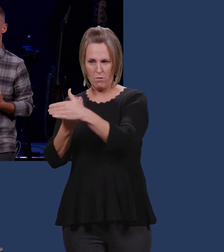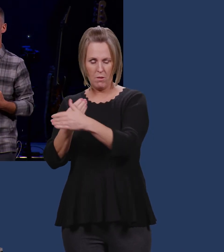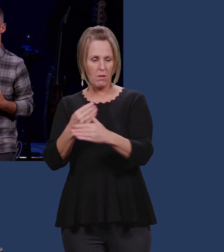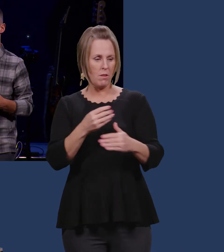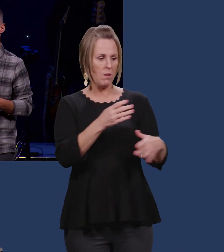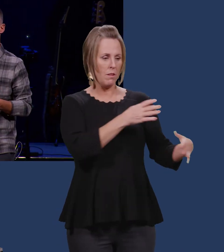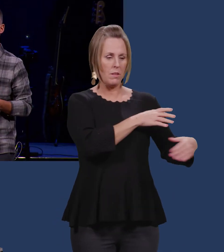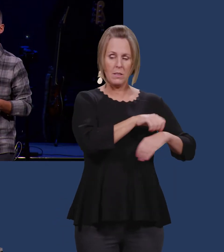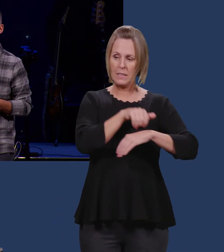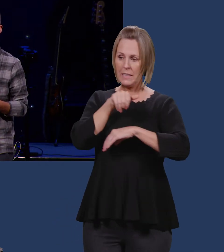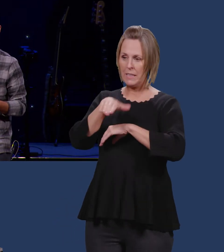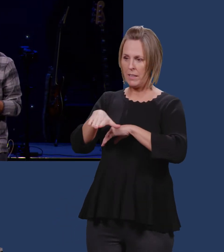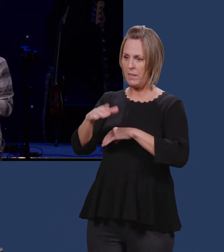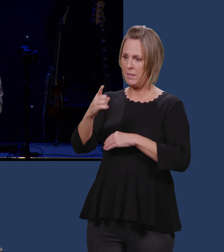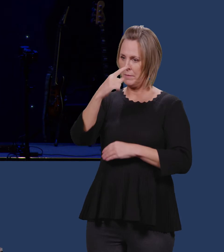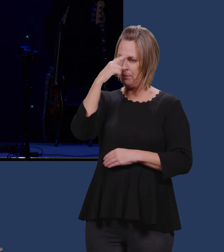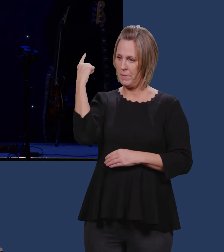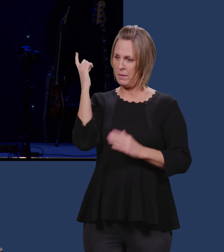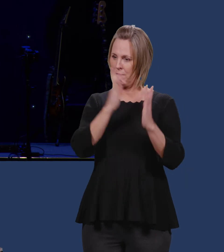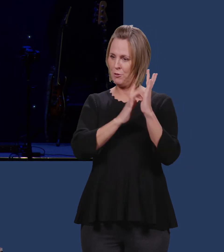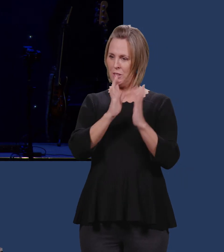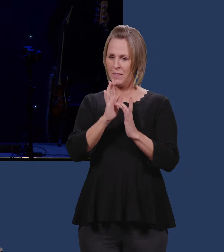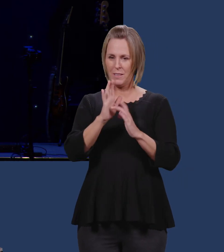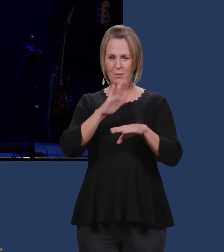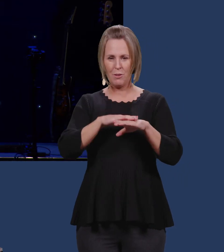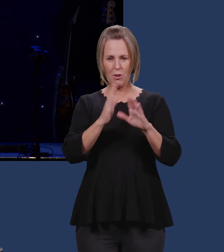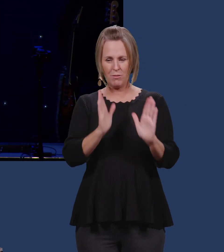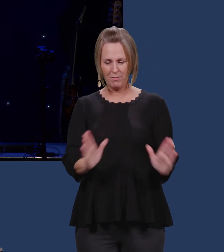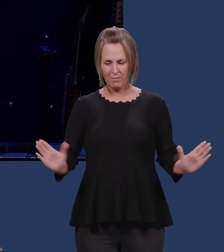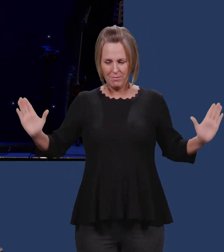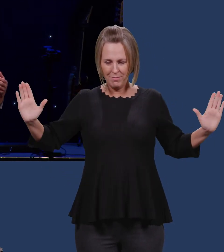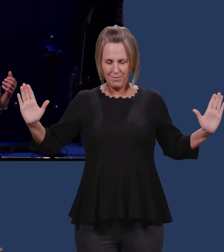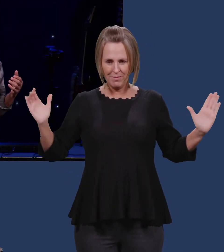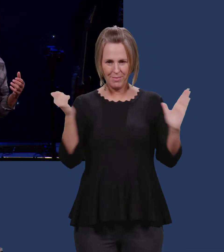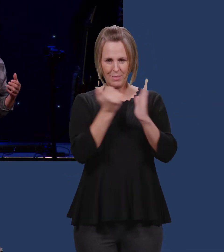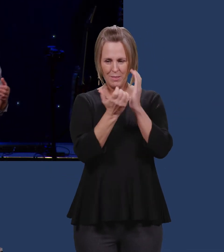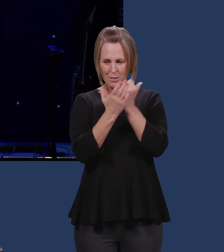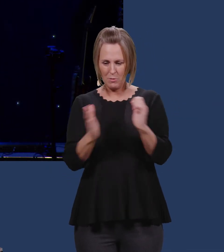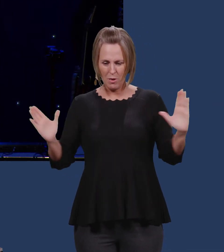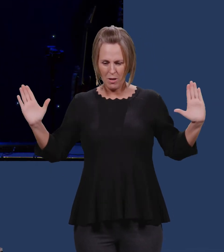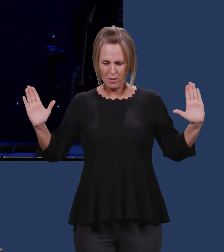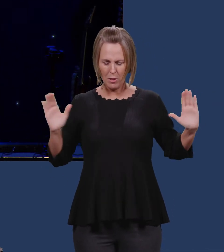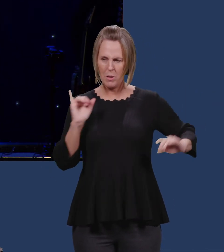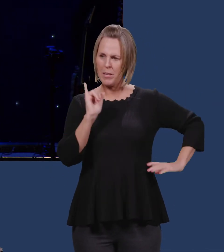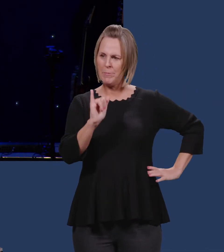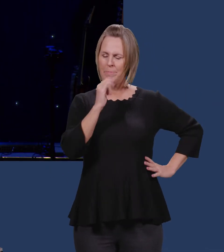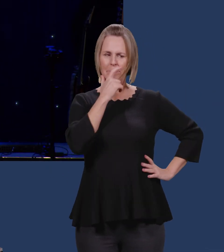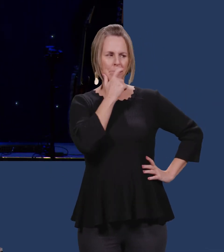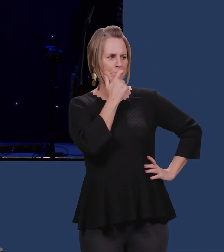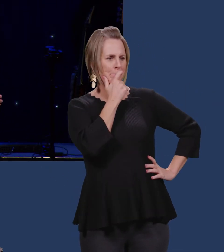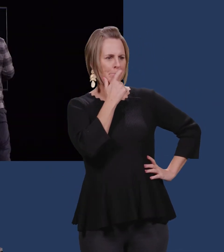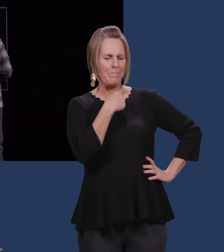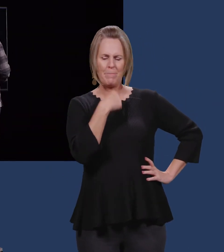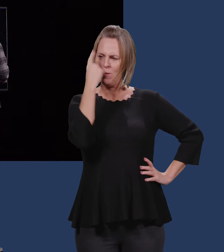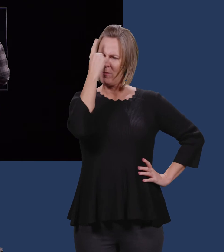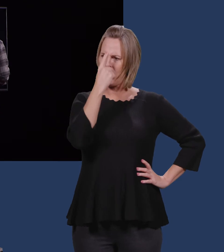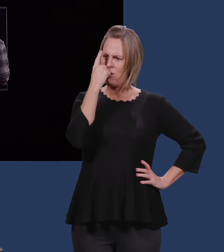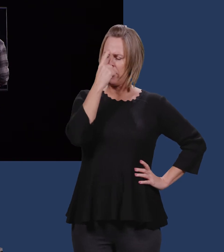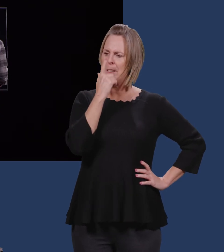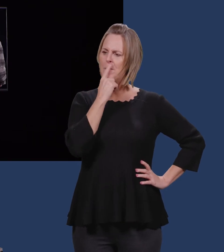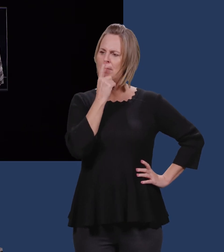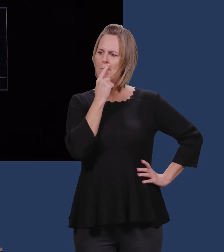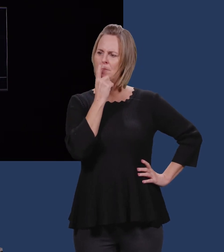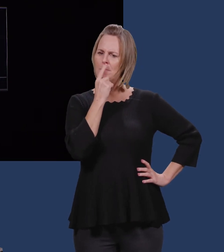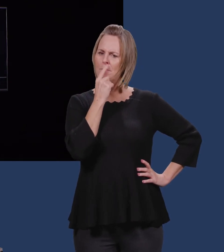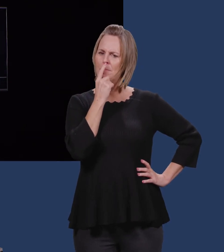a cross. It makes us ask a question, or it's made me ask a question recently, and that is,